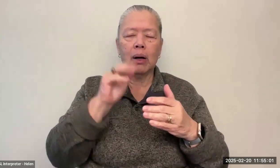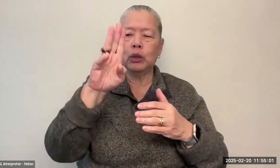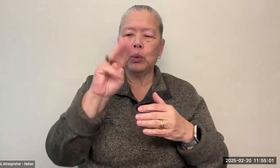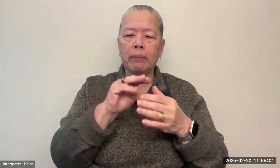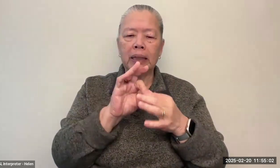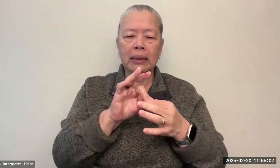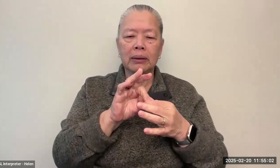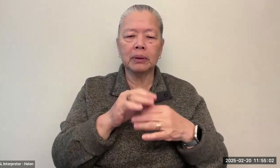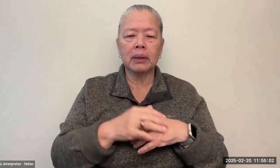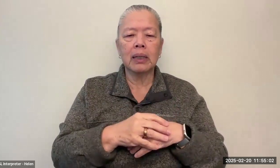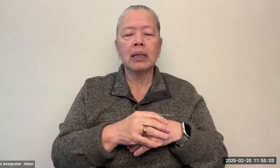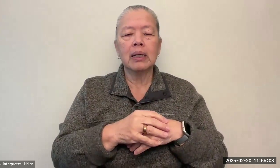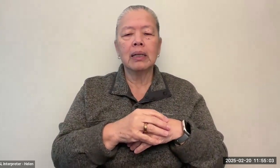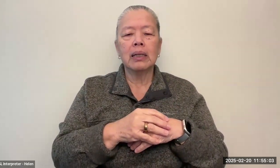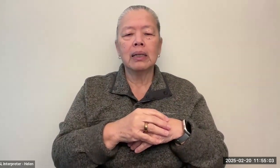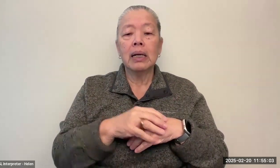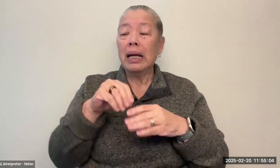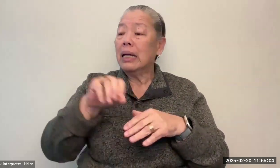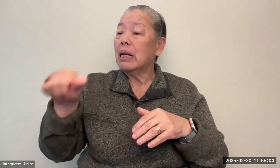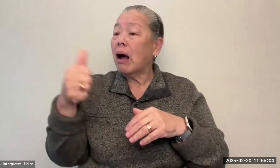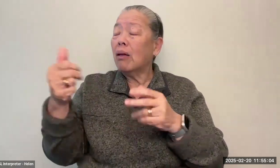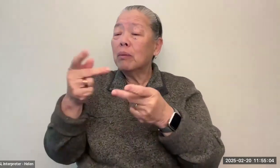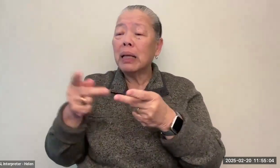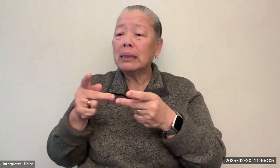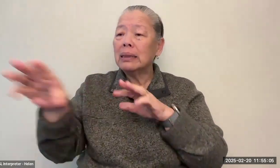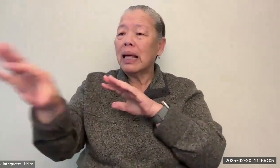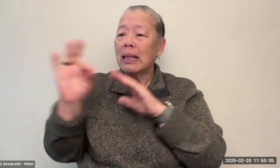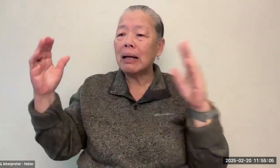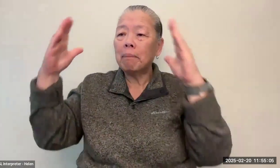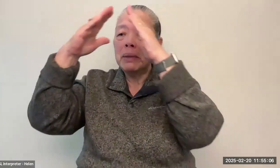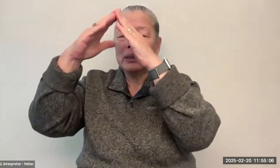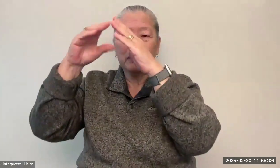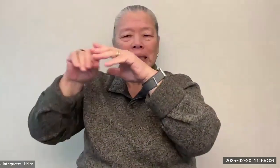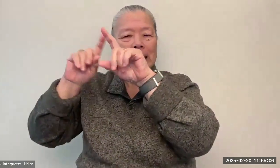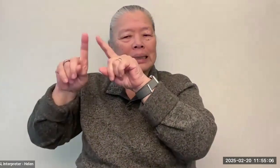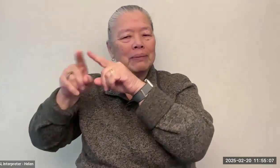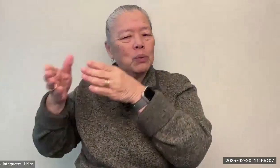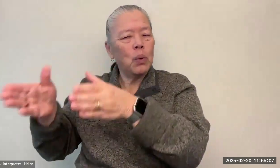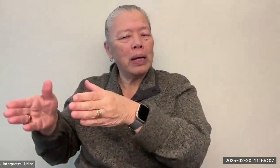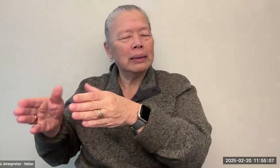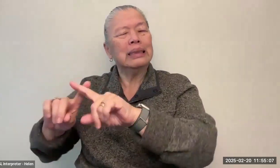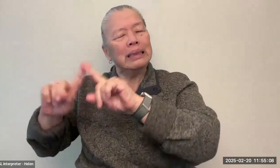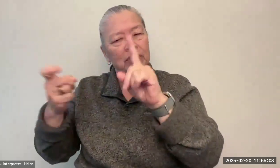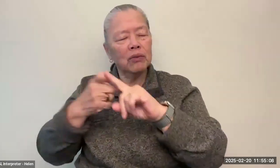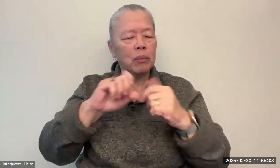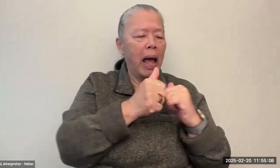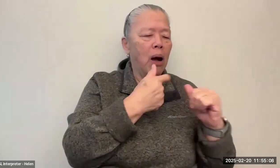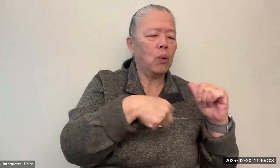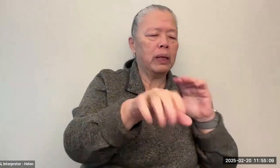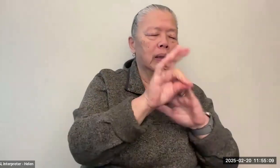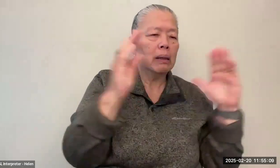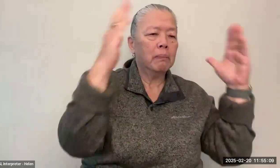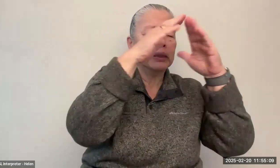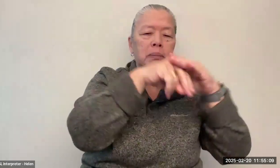Bishops are elected in a different manner in other places in the United Methodist Church. The bishops